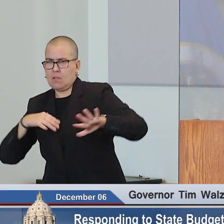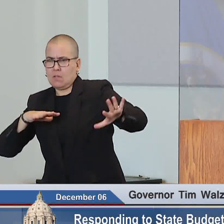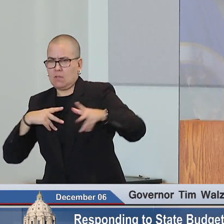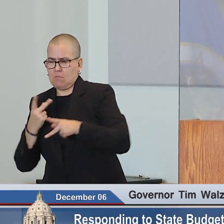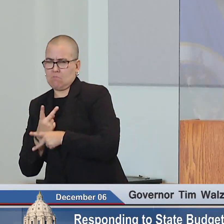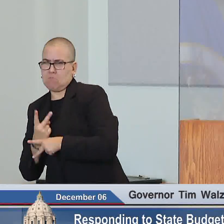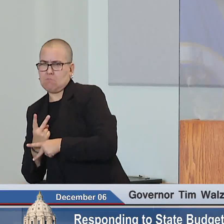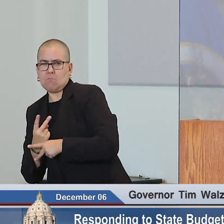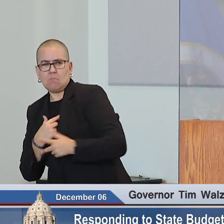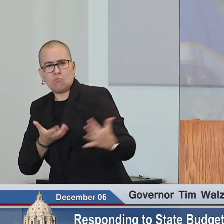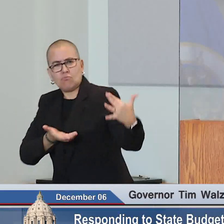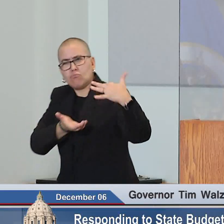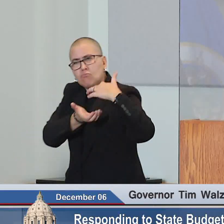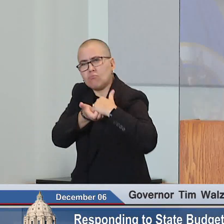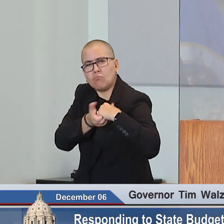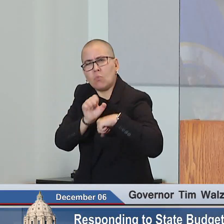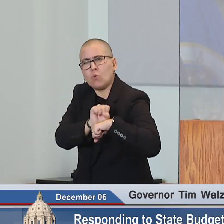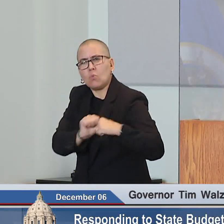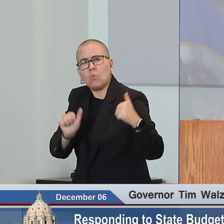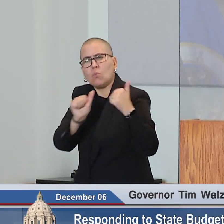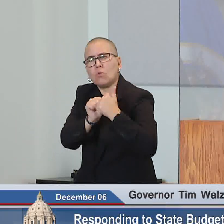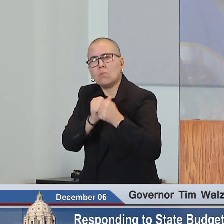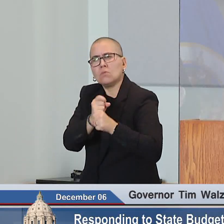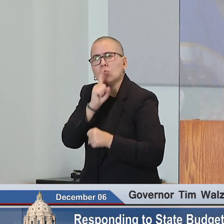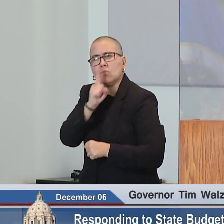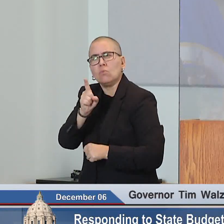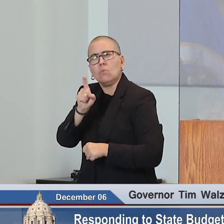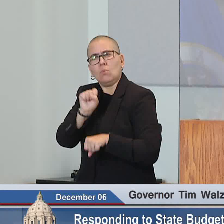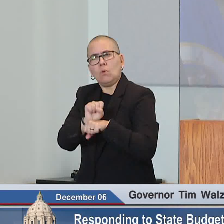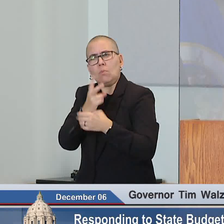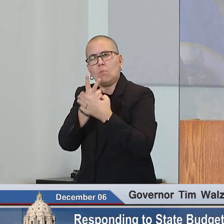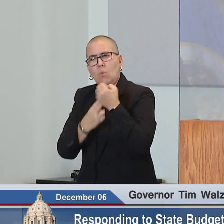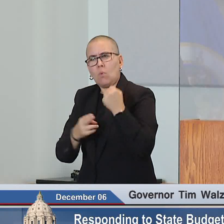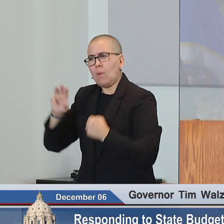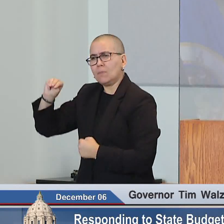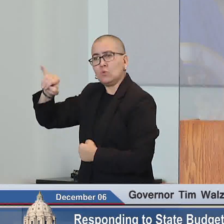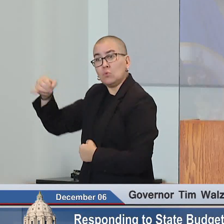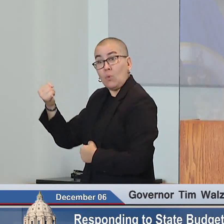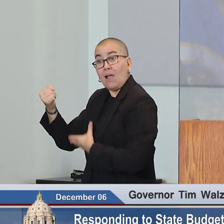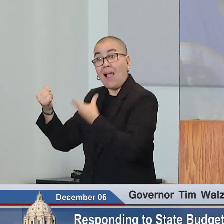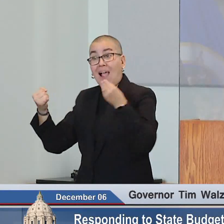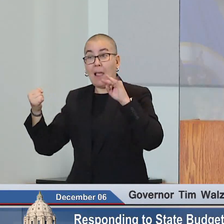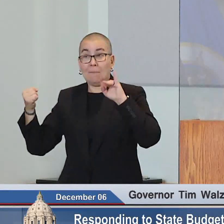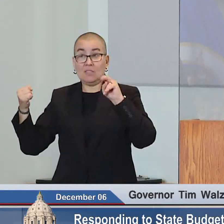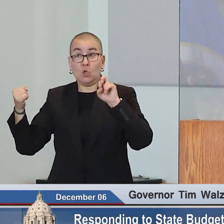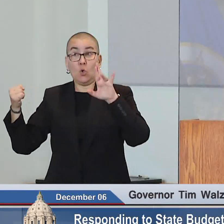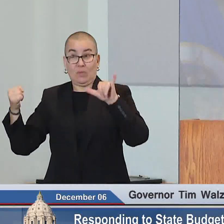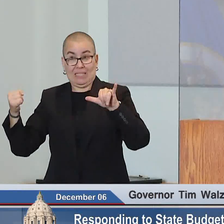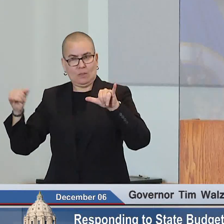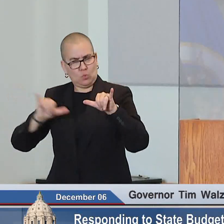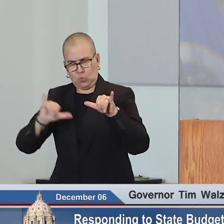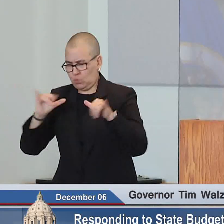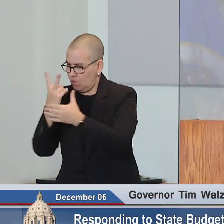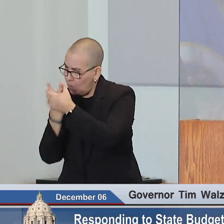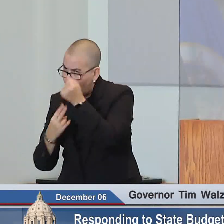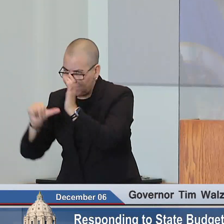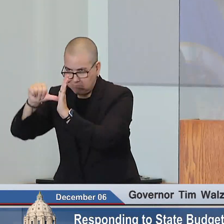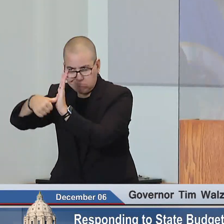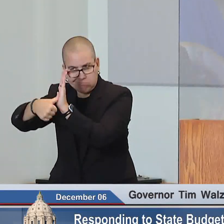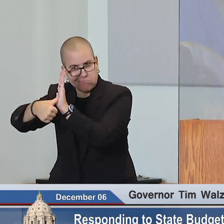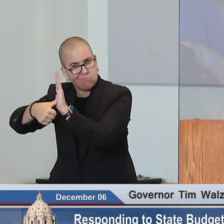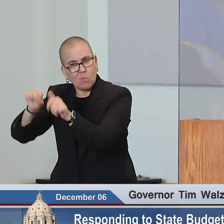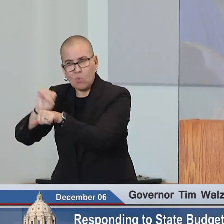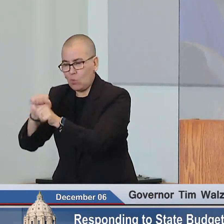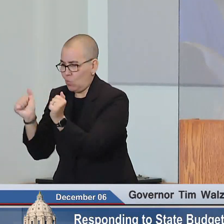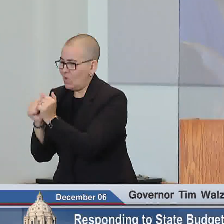the minorities in the House and Senate to make sure that all Minnesotans feel that they're a part of this. There's golden opportunities for us to do things on so many fronts,